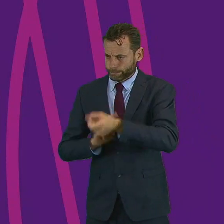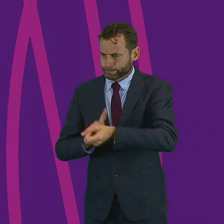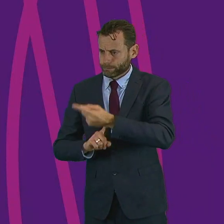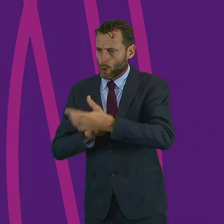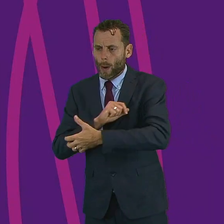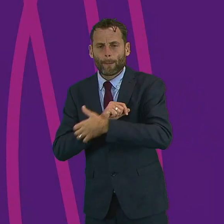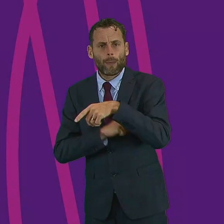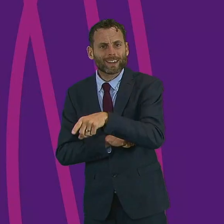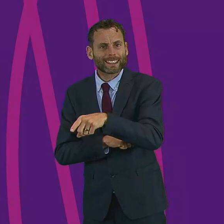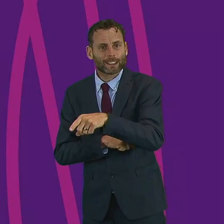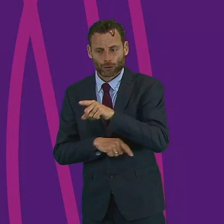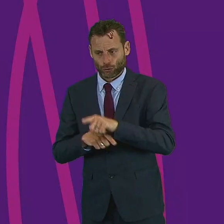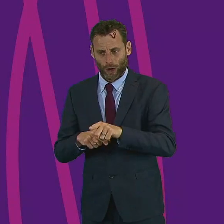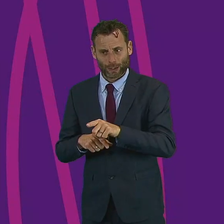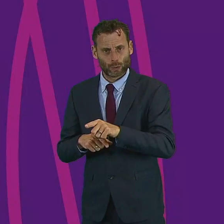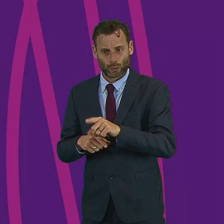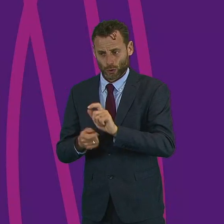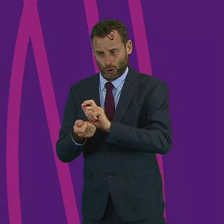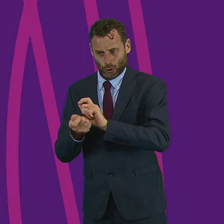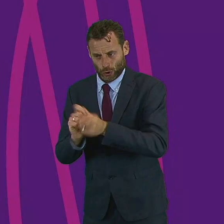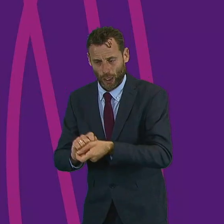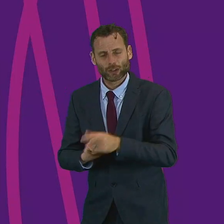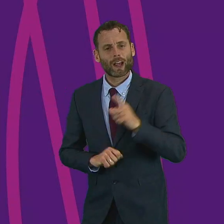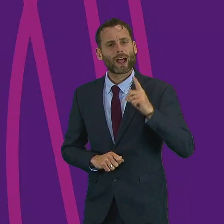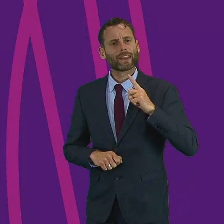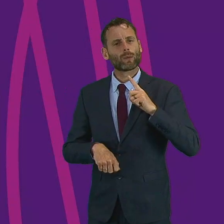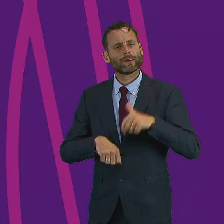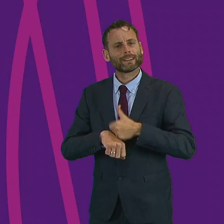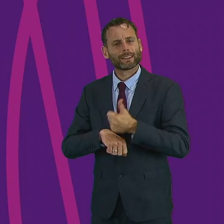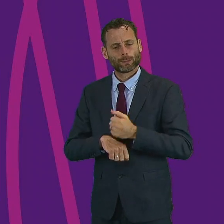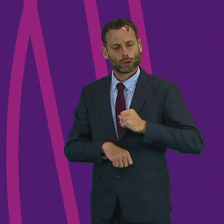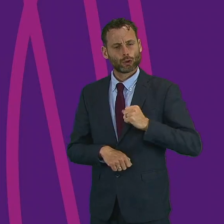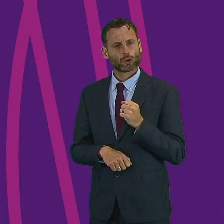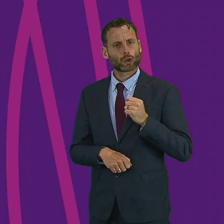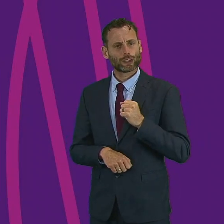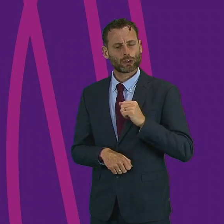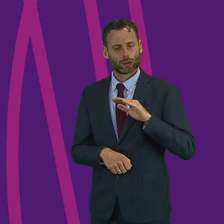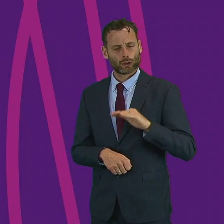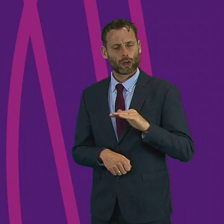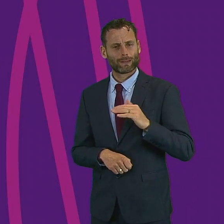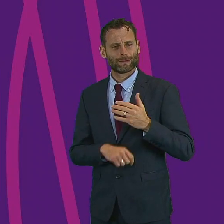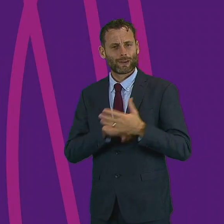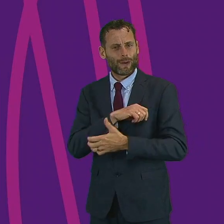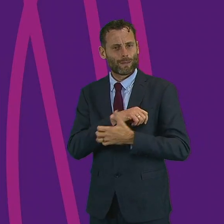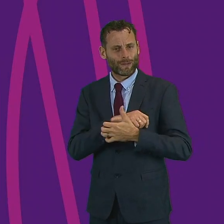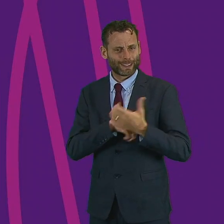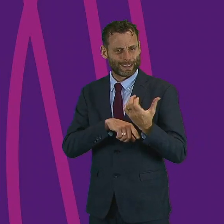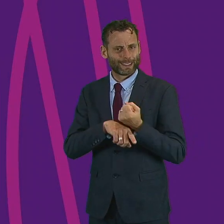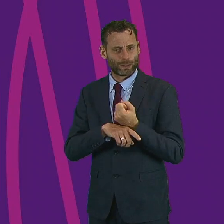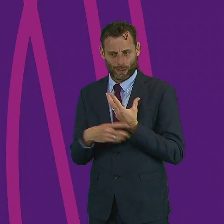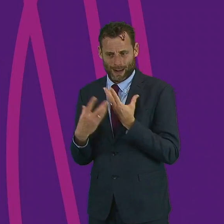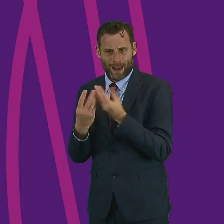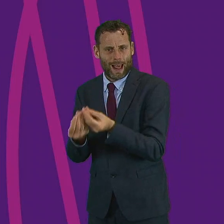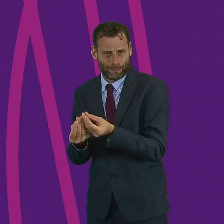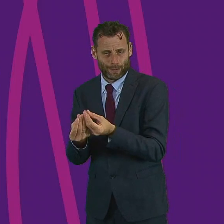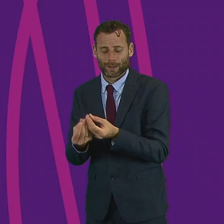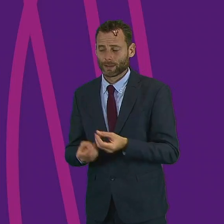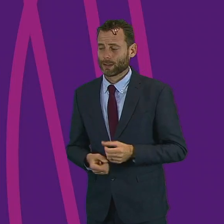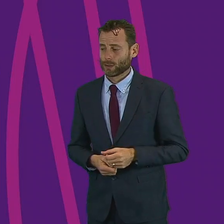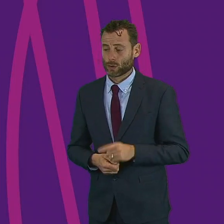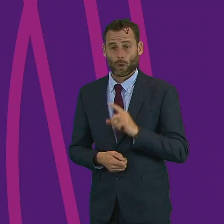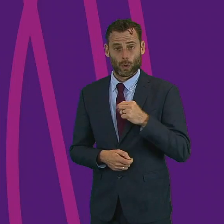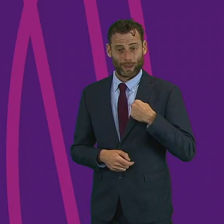Bob Doris, be followed by Mark Ruskell. in my constituency meeting emergency food